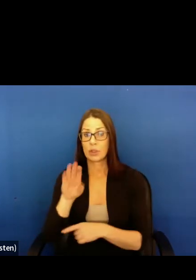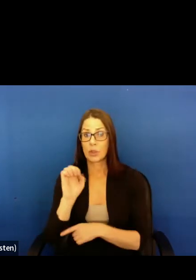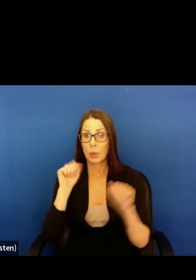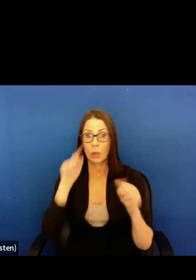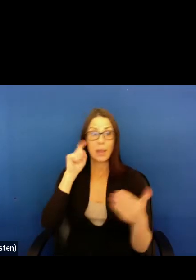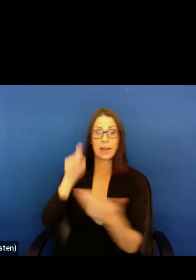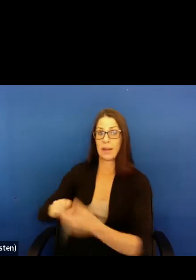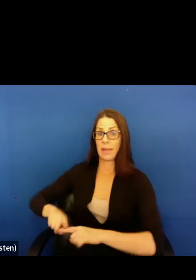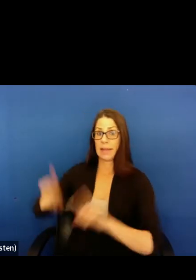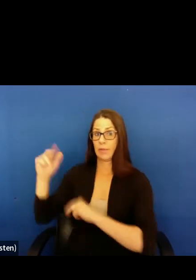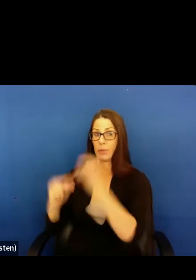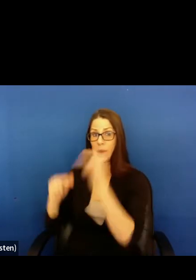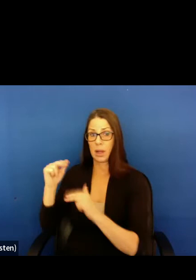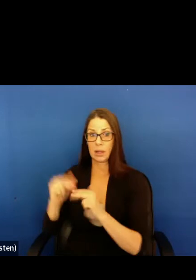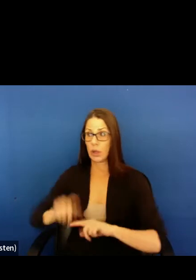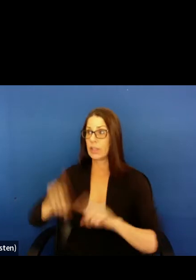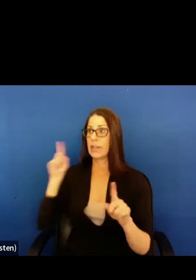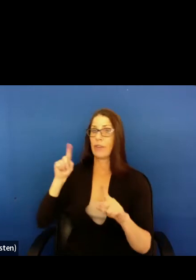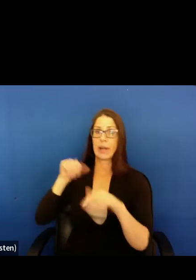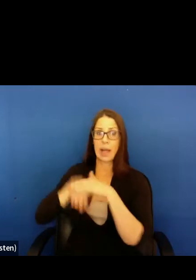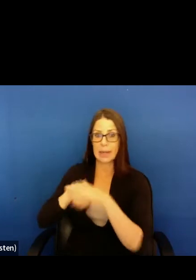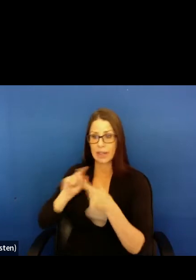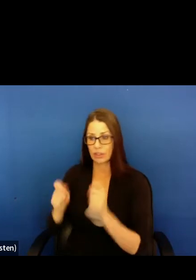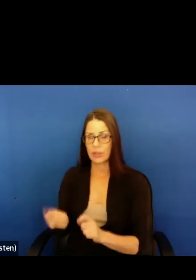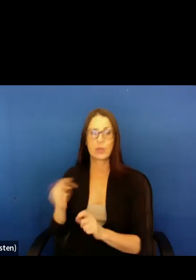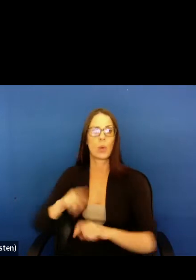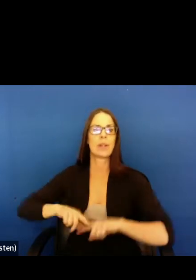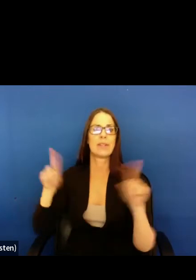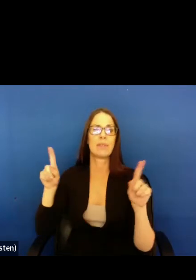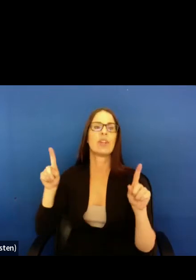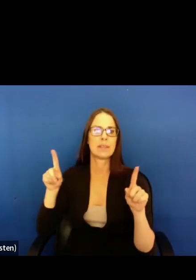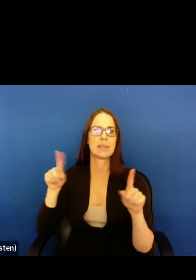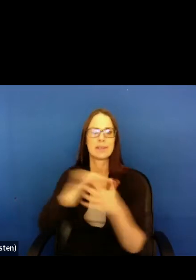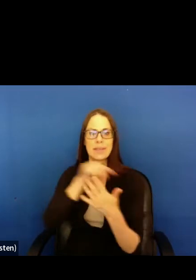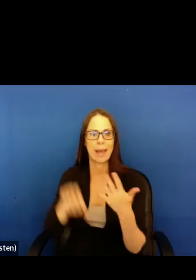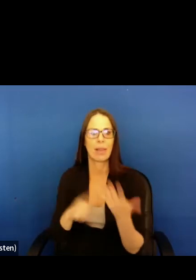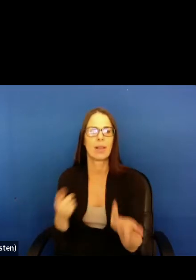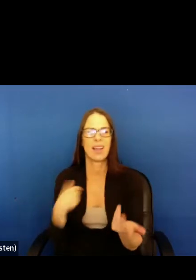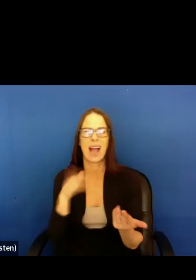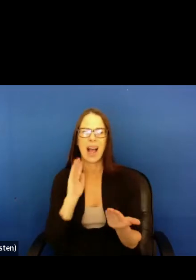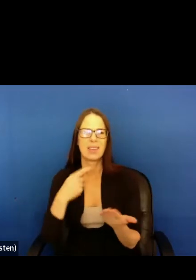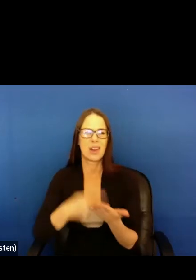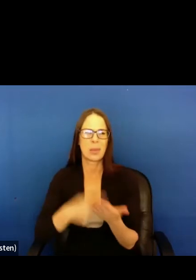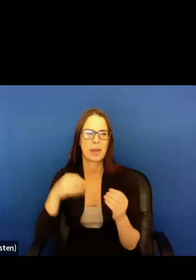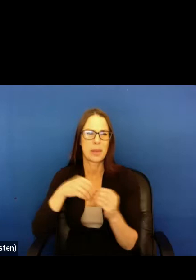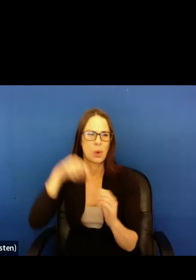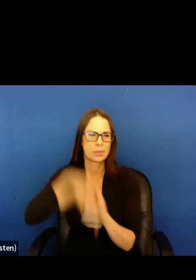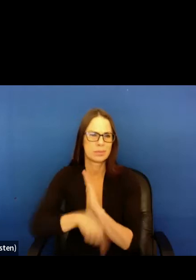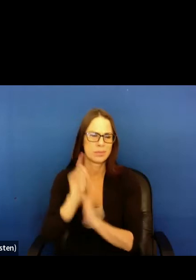goals to a different scale of projects, which I'll go into a little bit more detail later on.